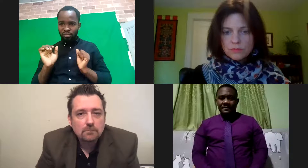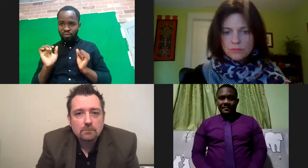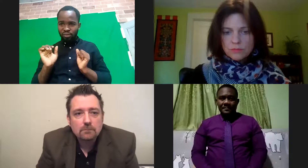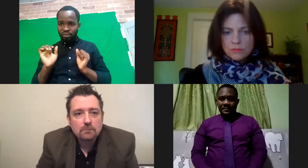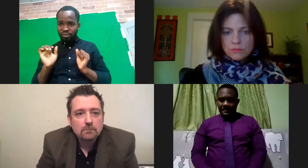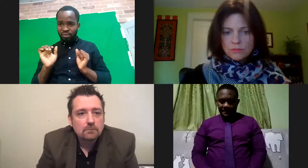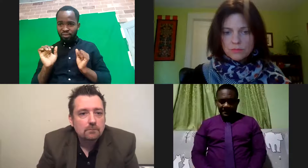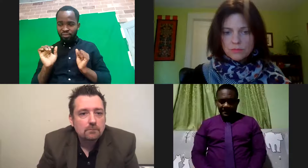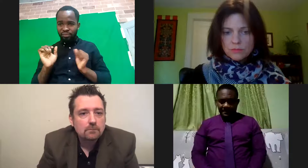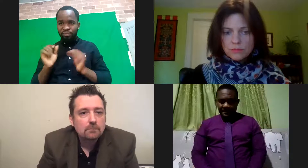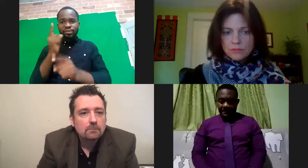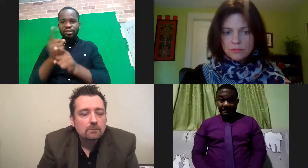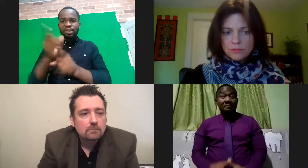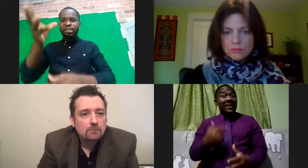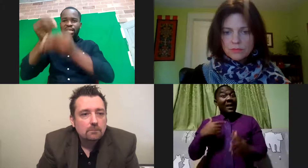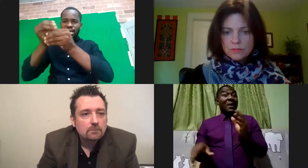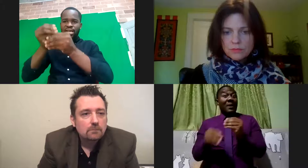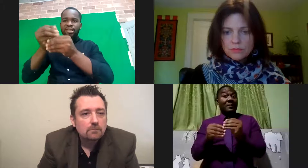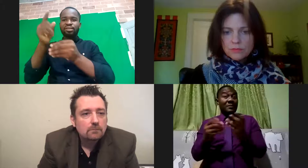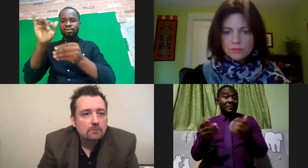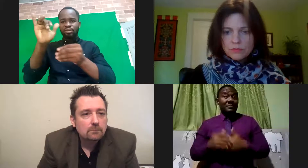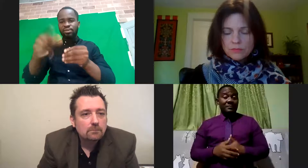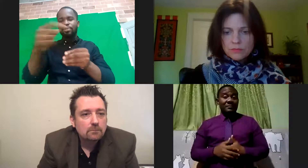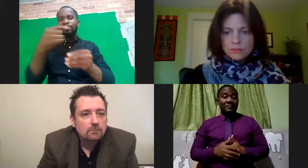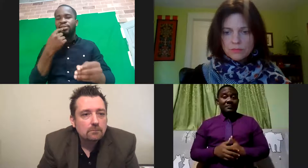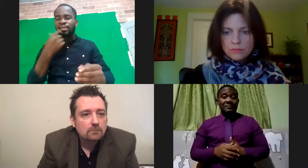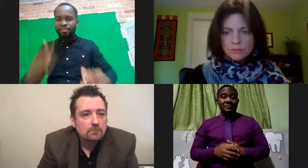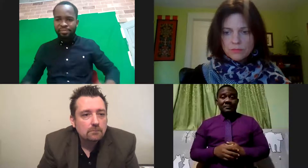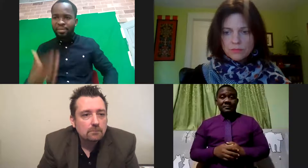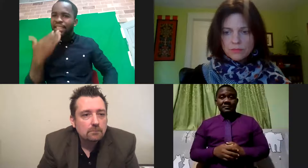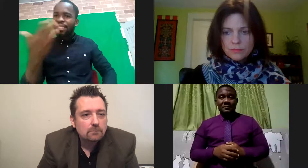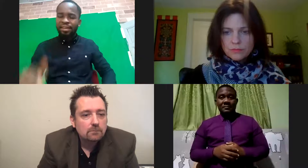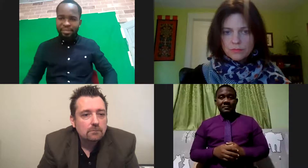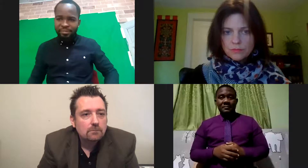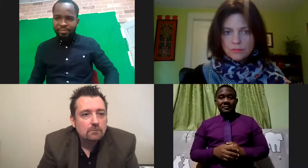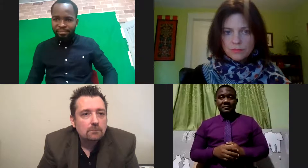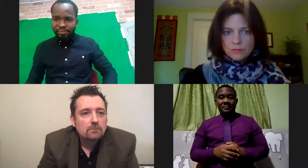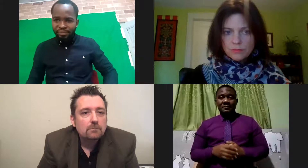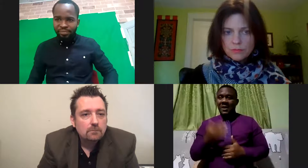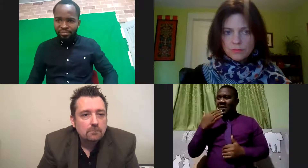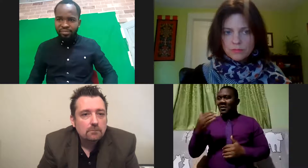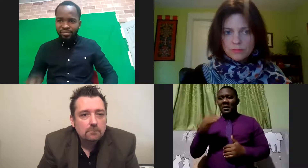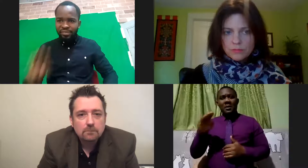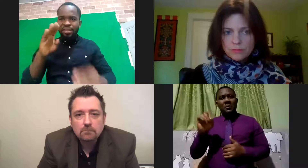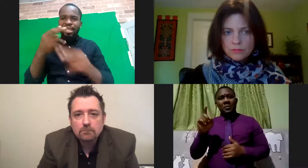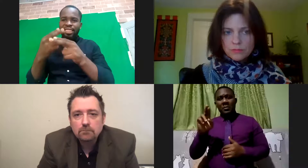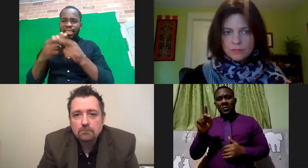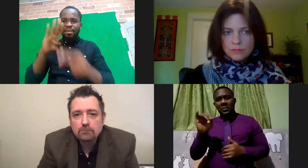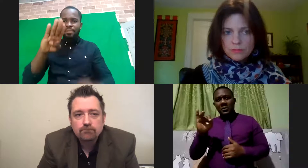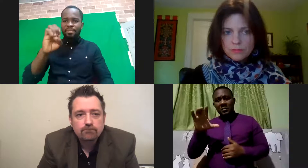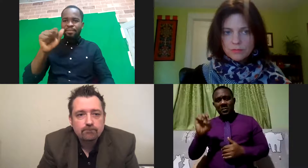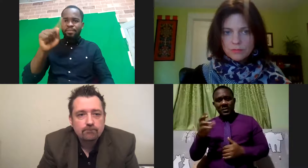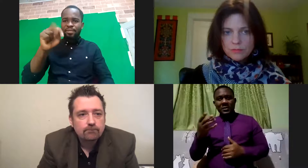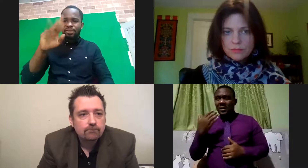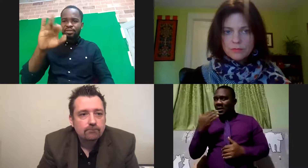I just wanted to add on what Kweku was presenting. Thank you. Thank you, Madam Beatrice. We really appreciate your